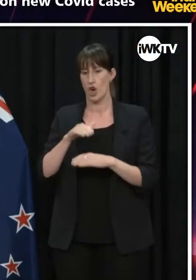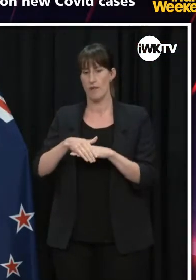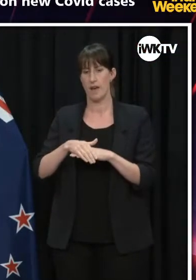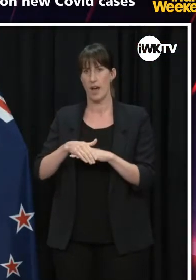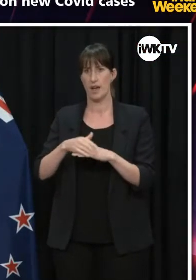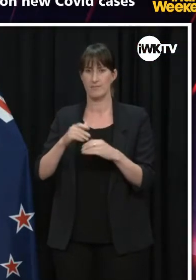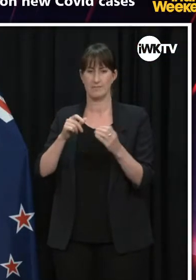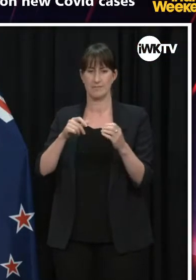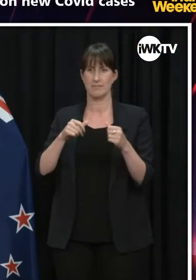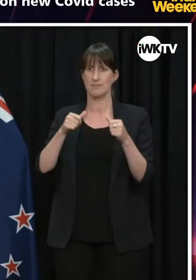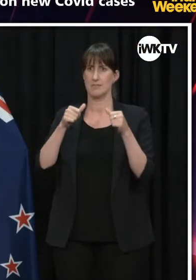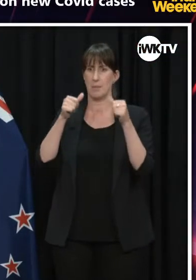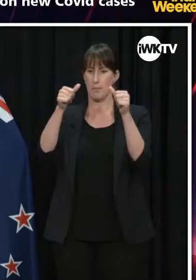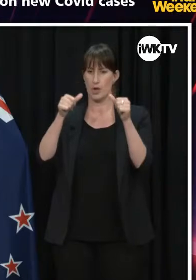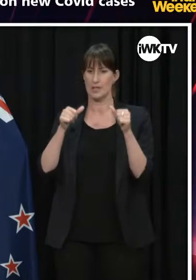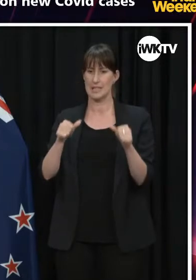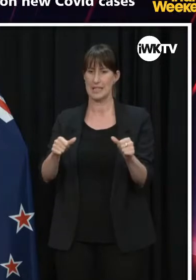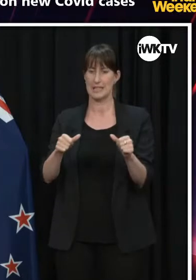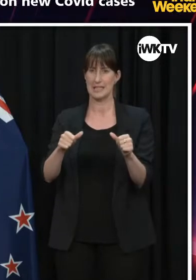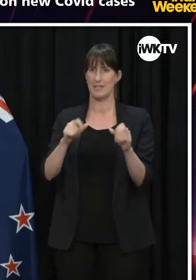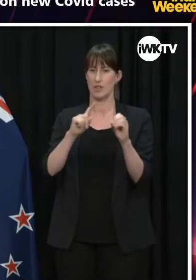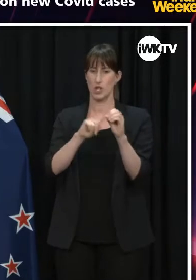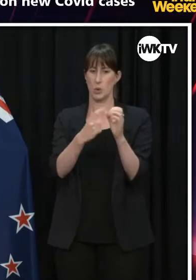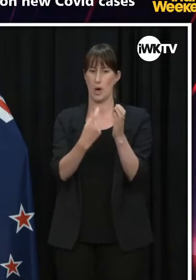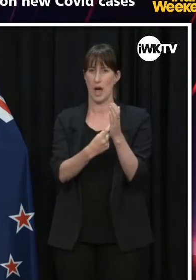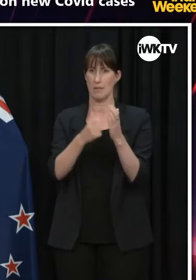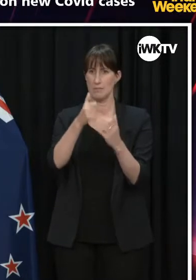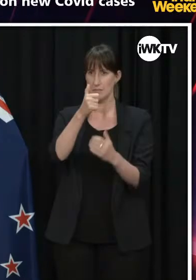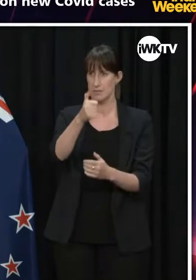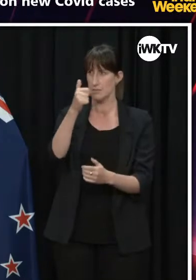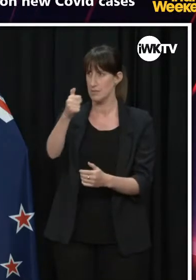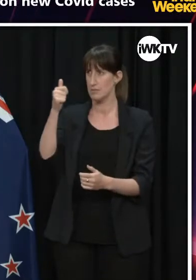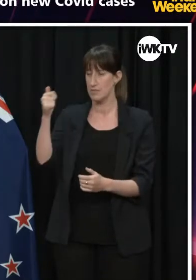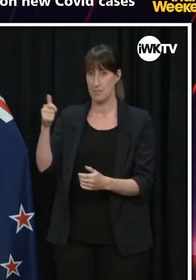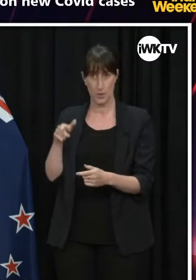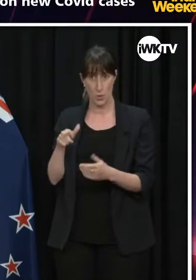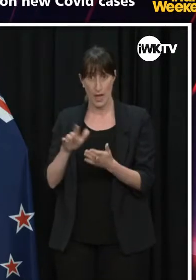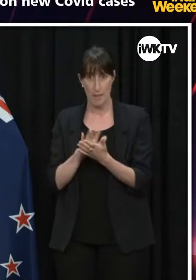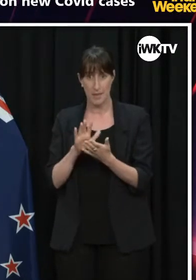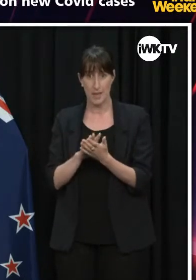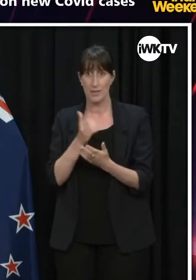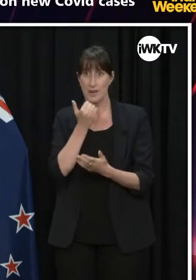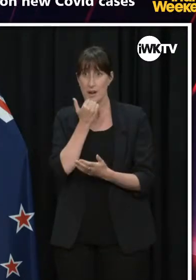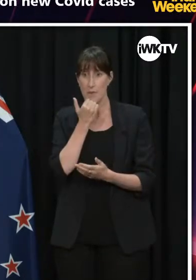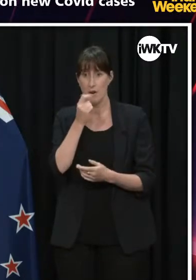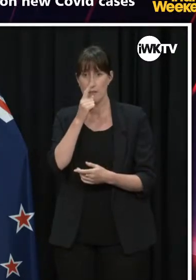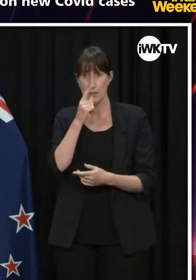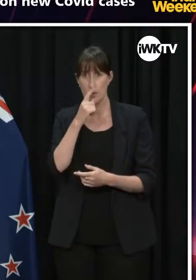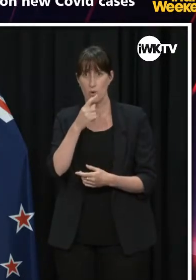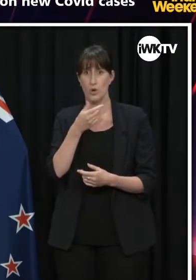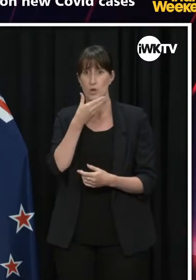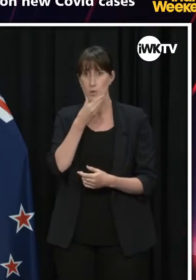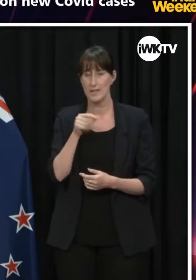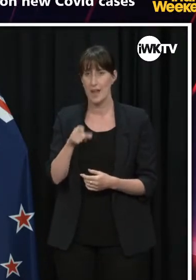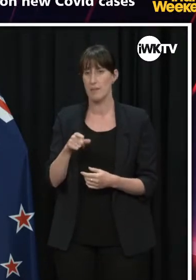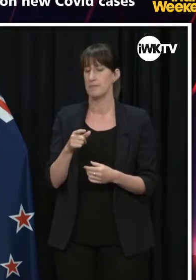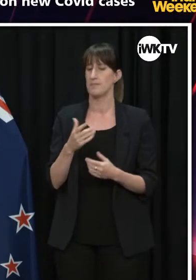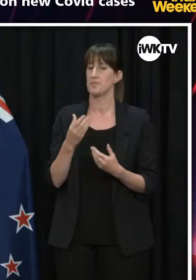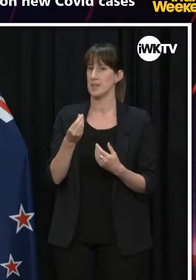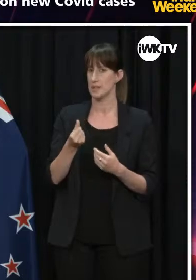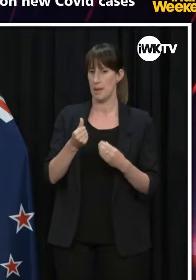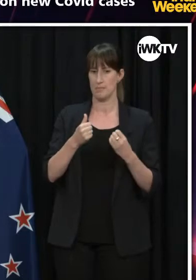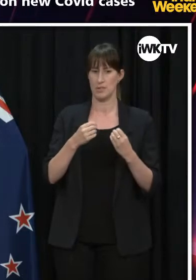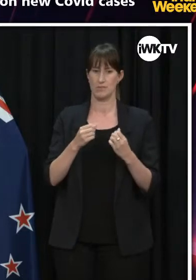it goes up, when we have these alerts, but we had Countdown this week saying that some people were just flat out refusing, and they actually said that they would